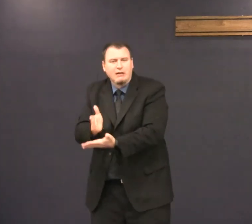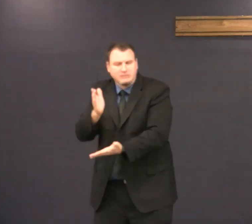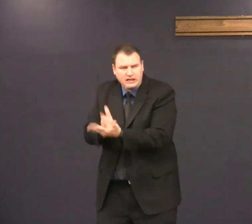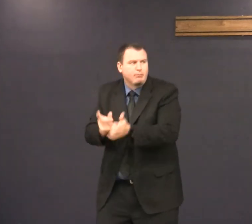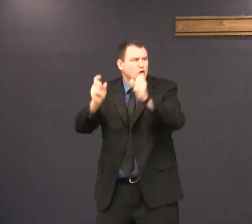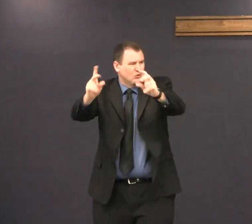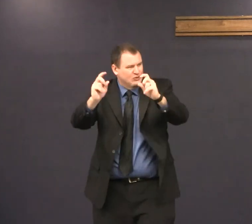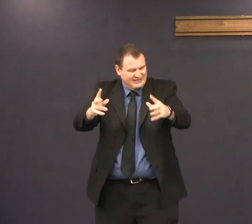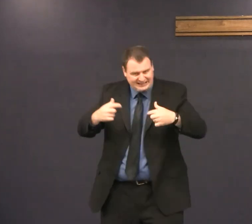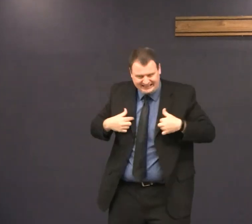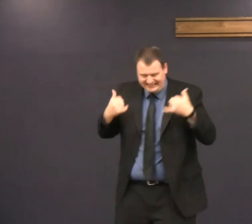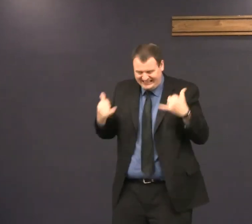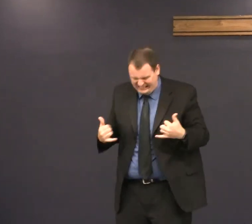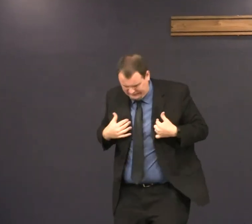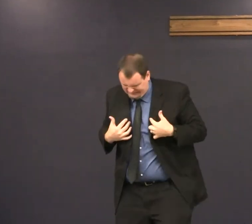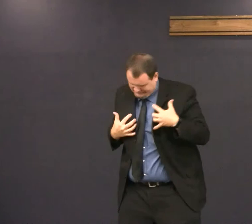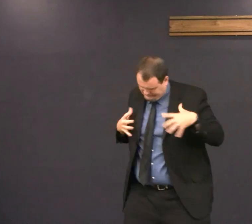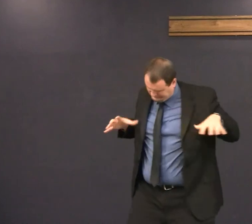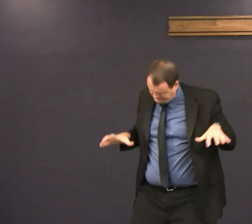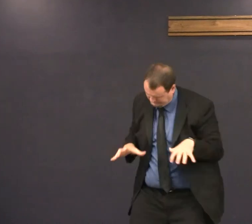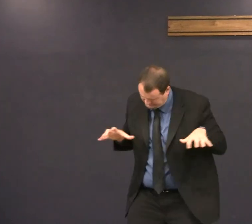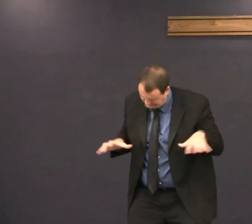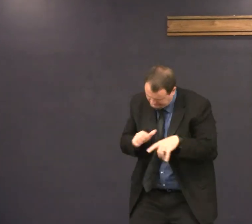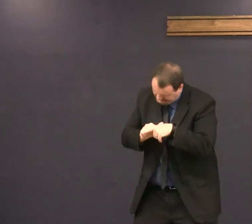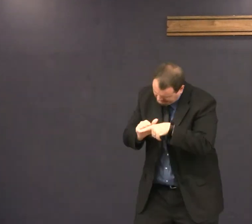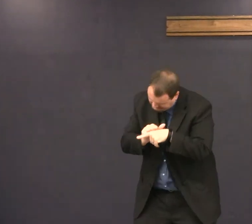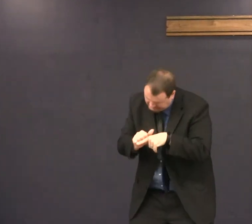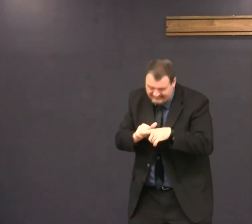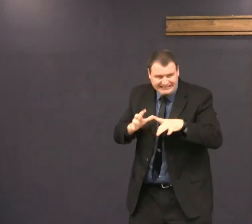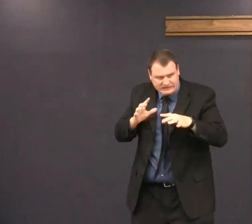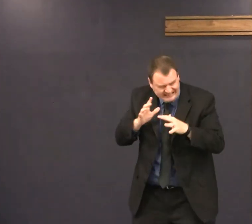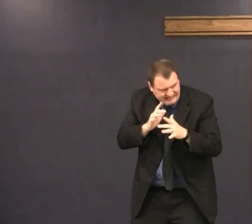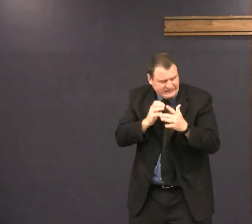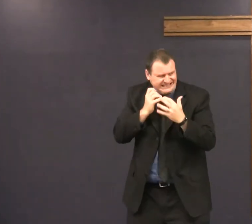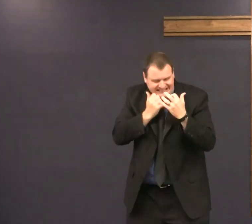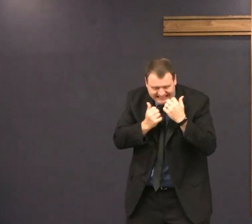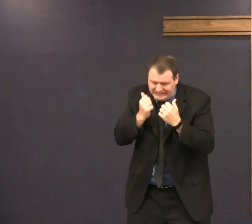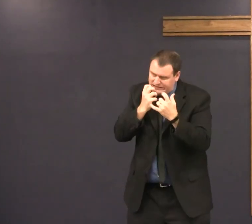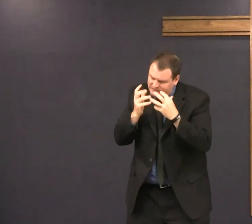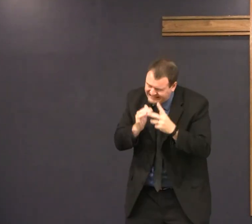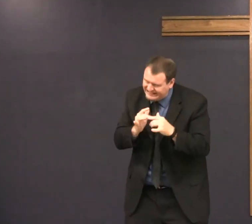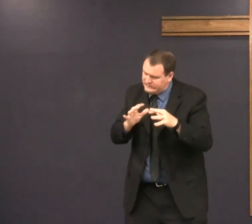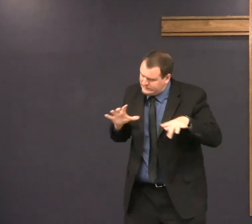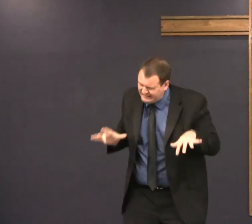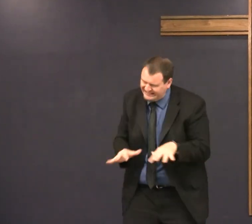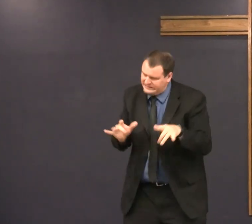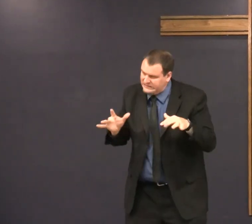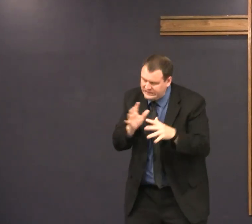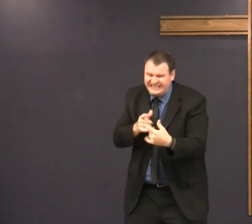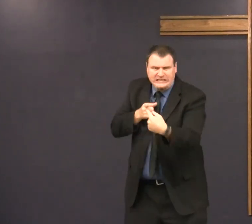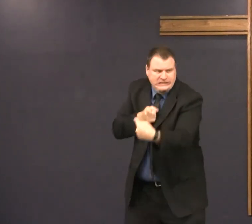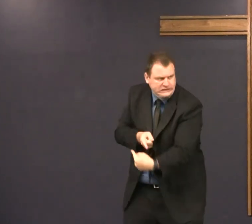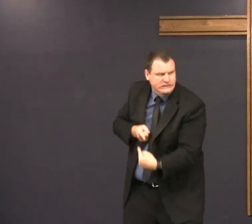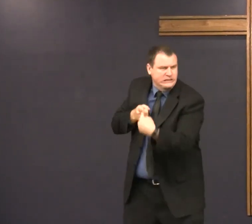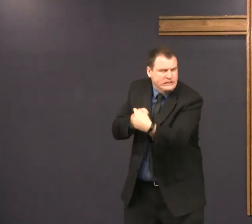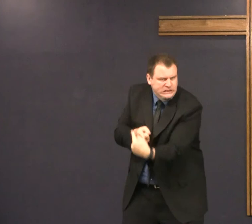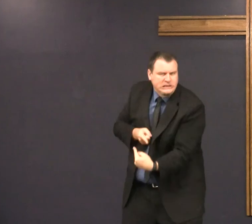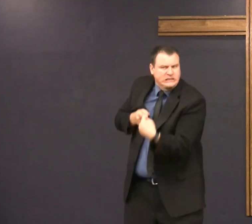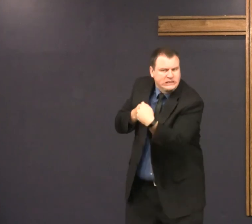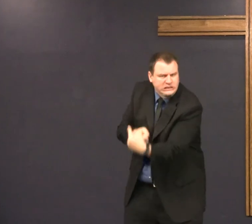my sexual sins, all that. So, I'm going to try and practice very hard. I'm going to try hard and I